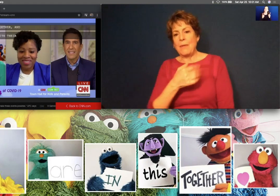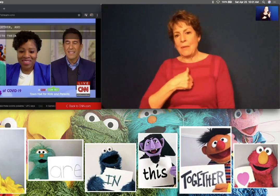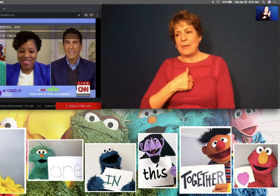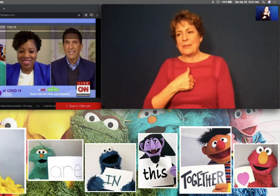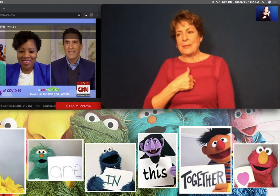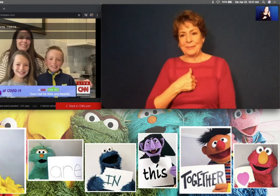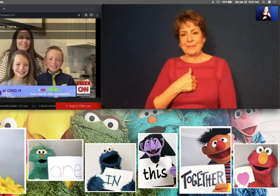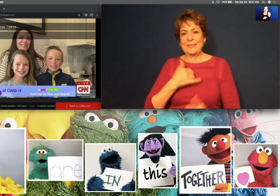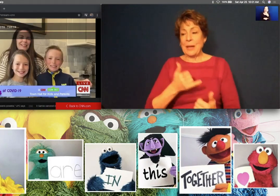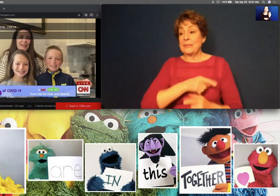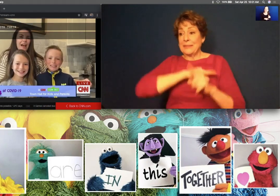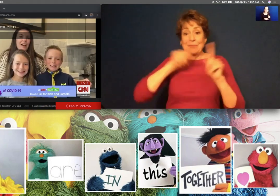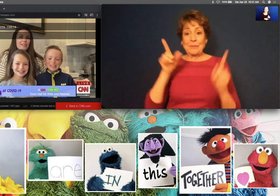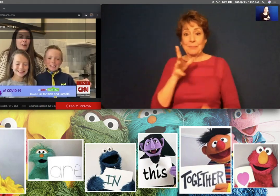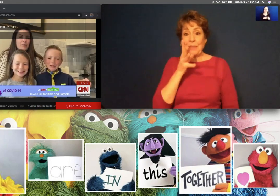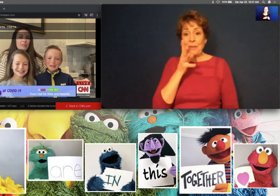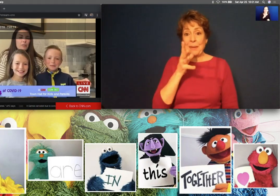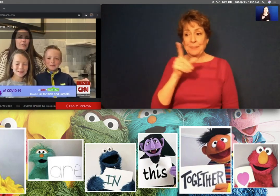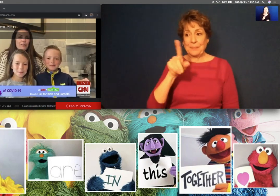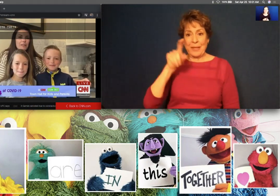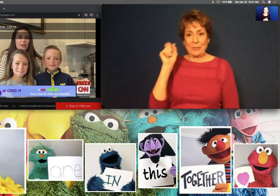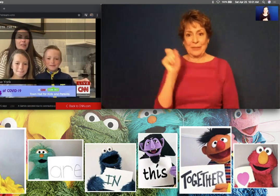This is from Laura in Bayshore, New York.